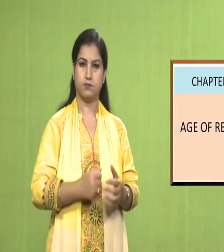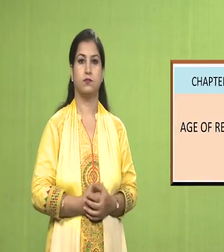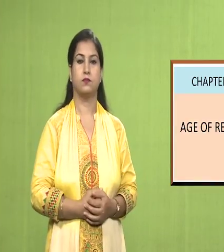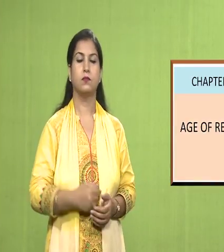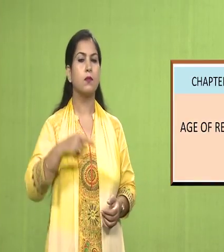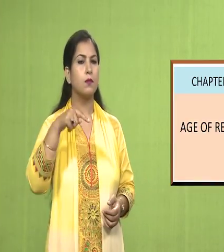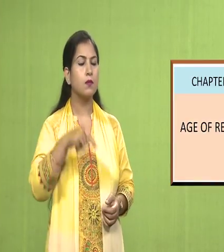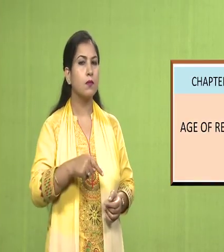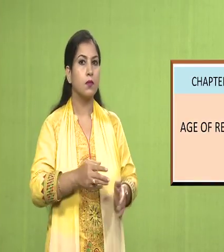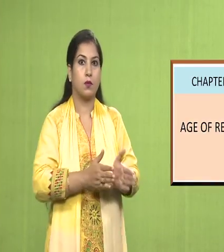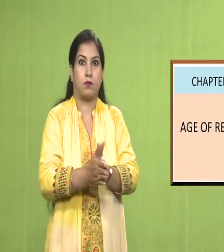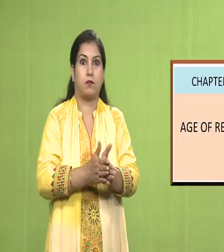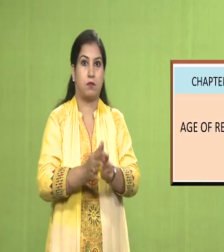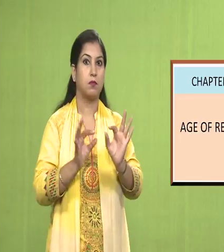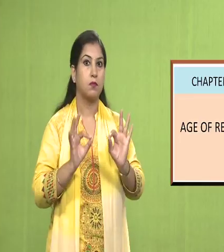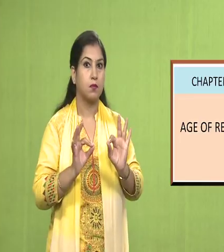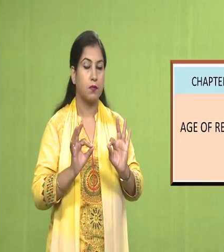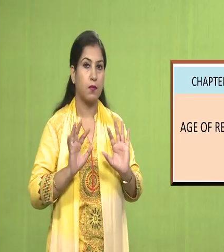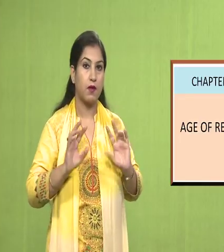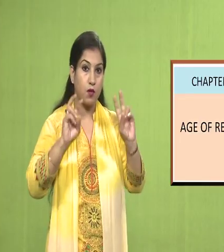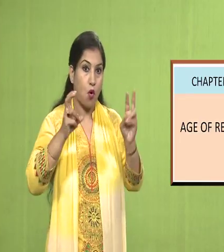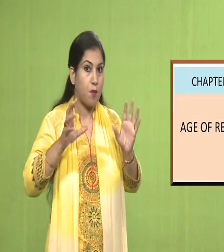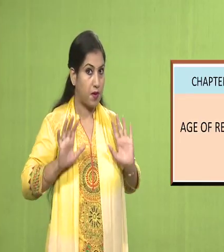This is a very interesting topic of world history.